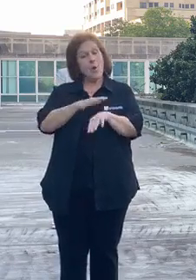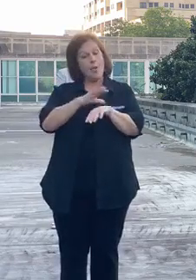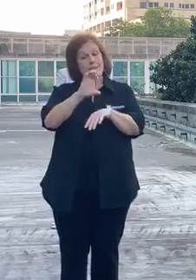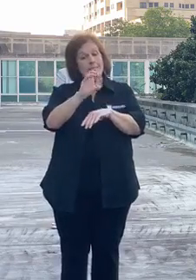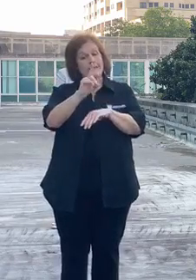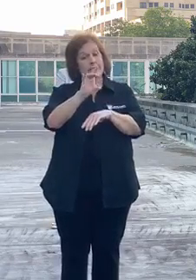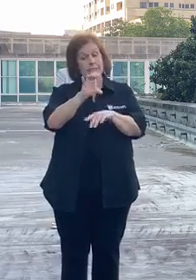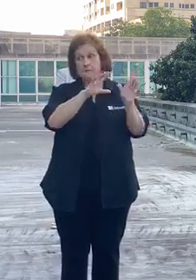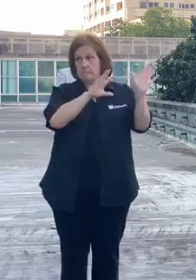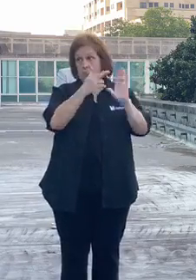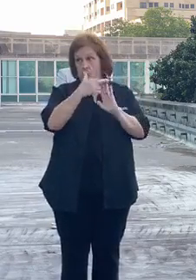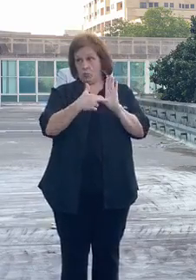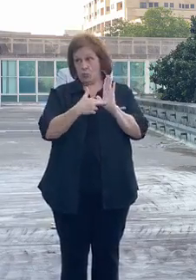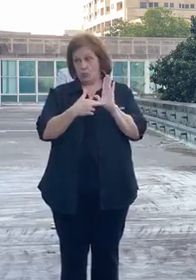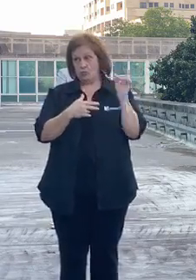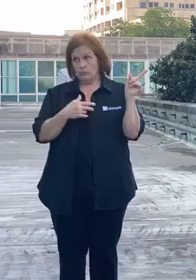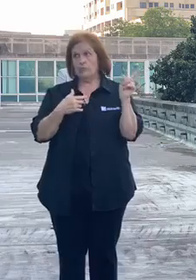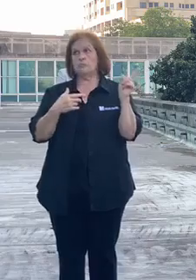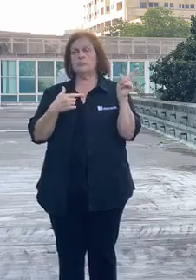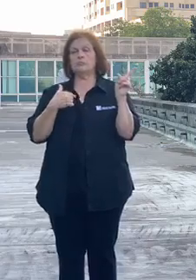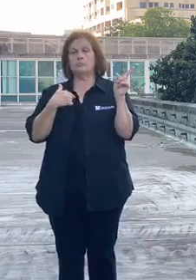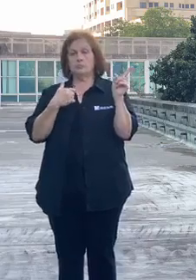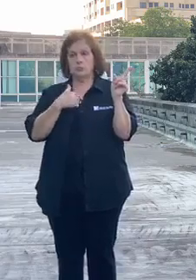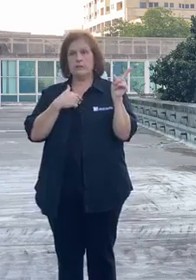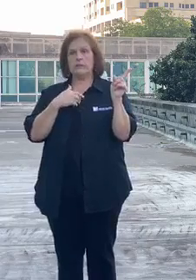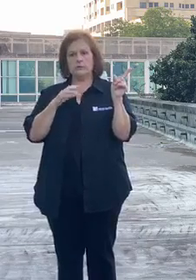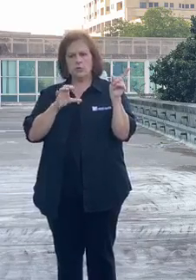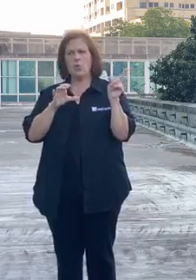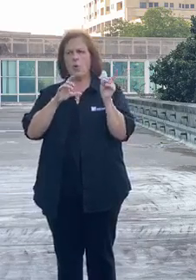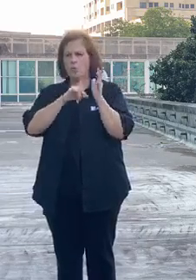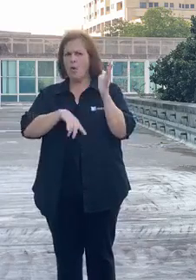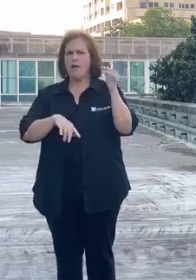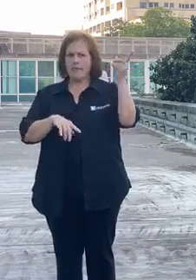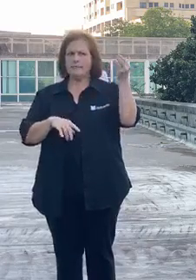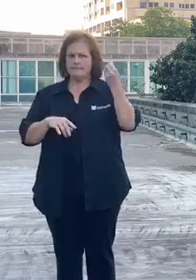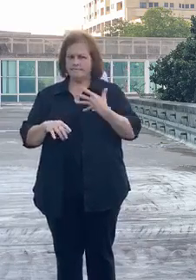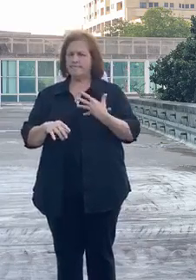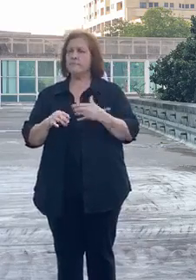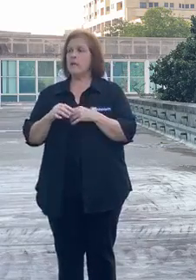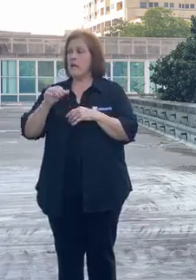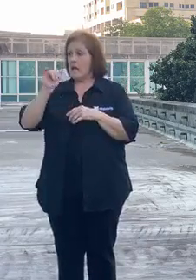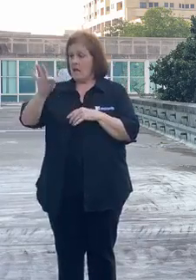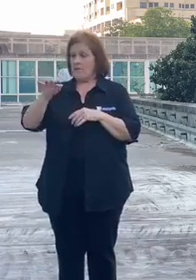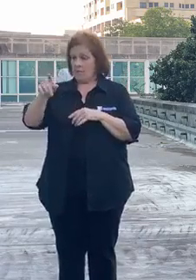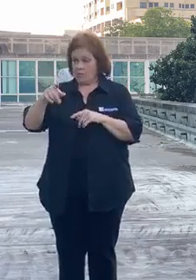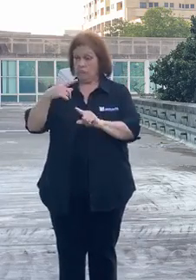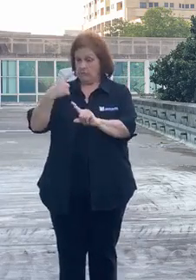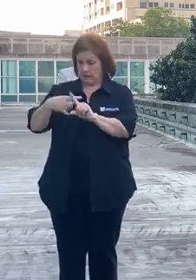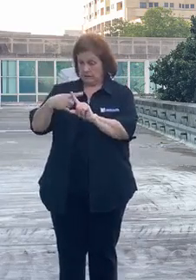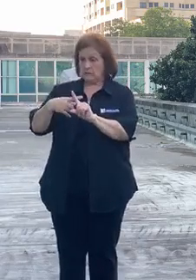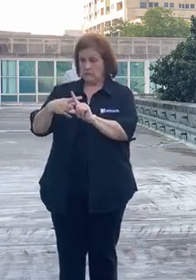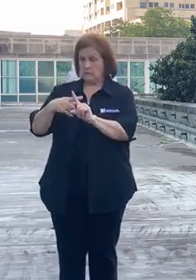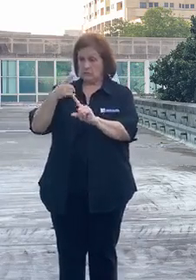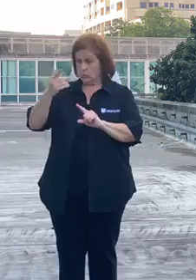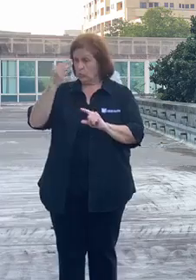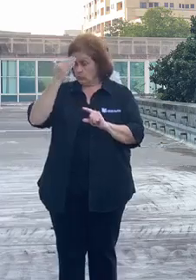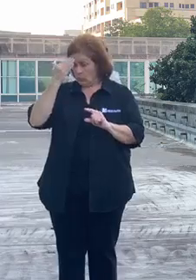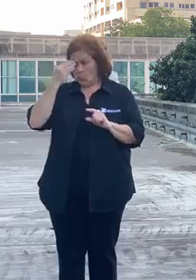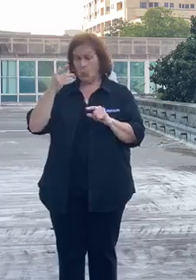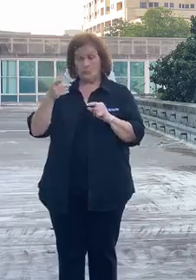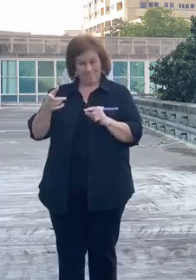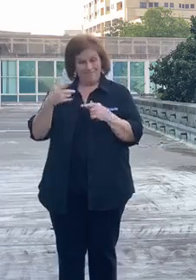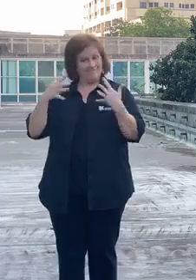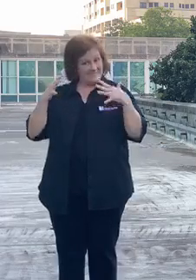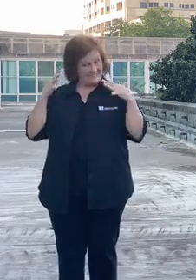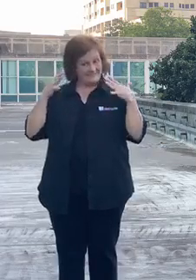CDC guidance, and we're doing this with all the best practice that we can. If you have tested positive, if you know you have a